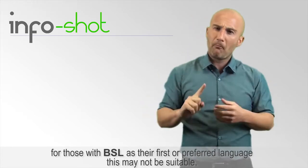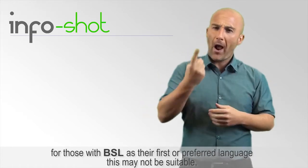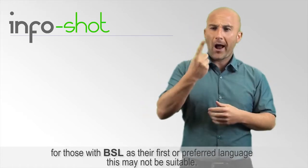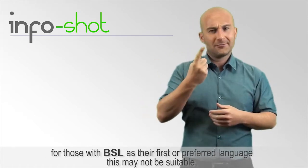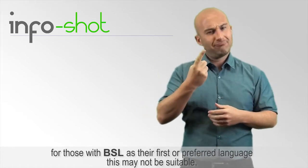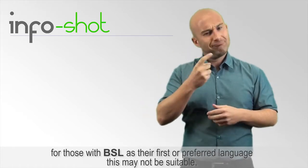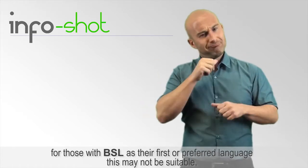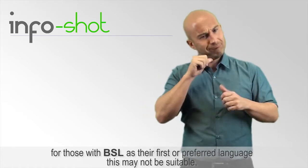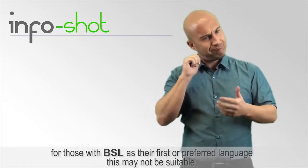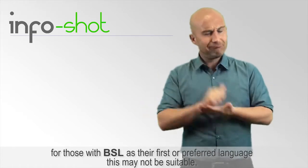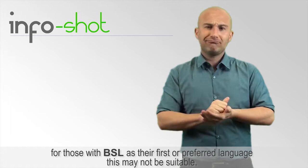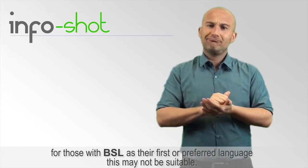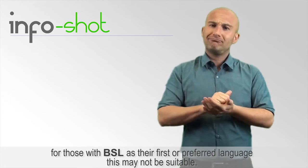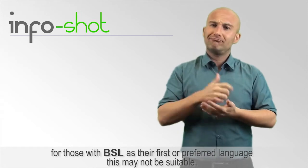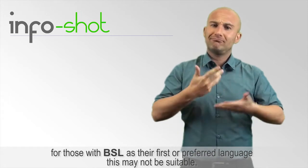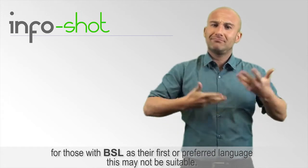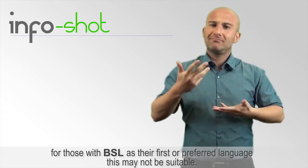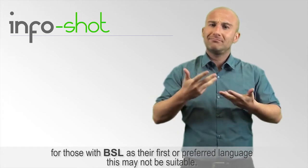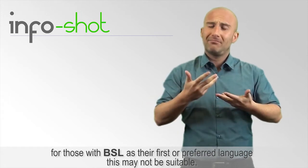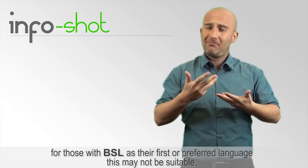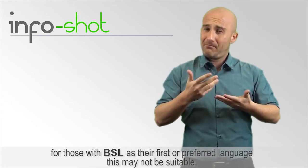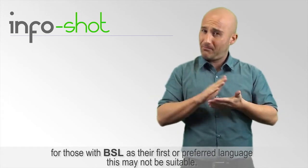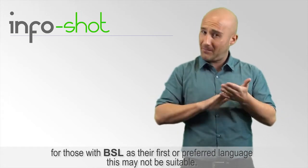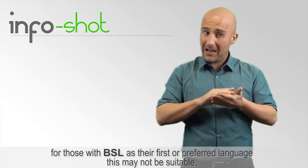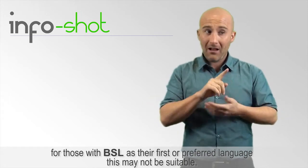preferred language, this may not be suitable.